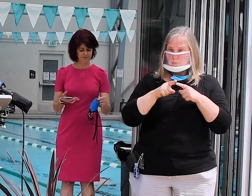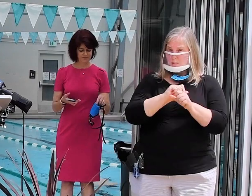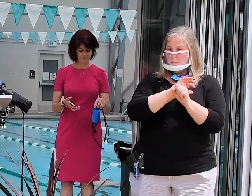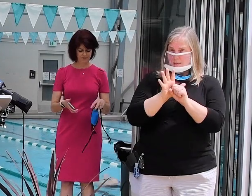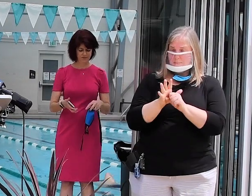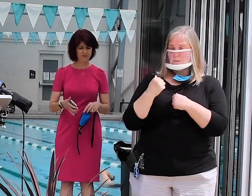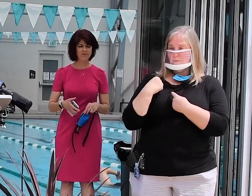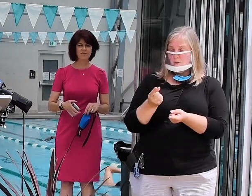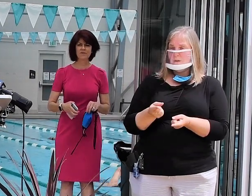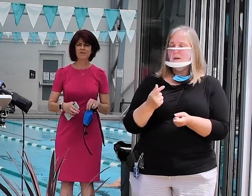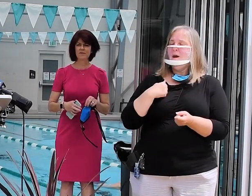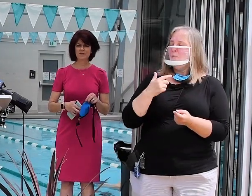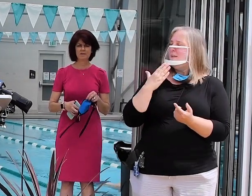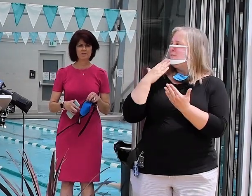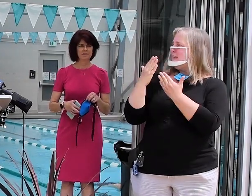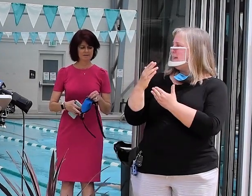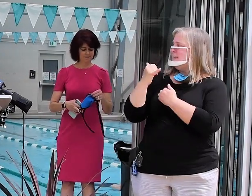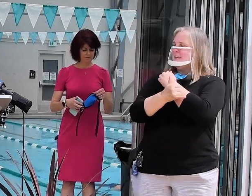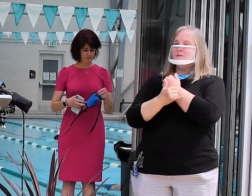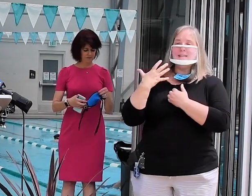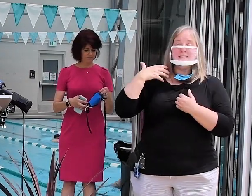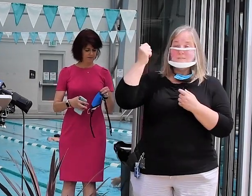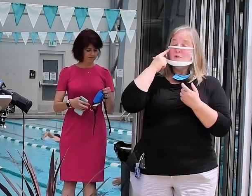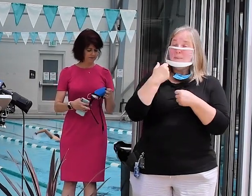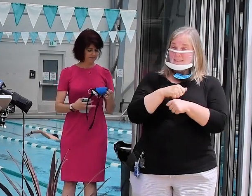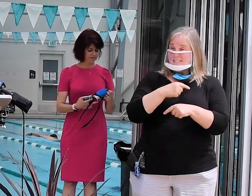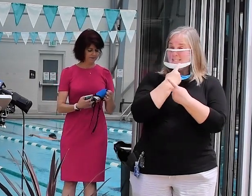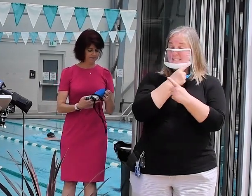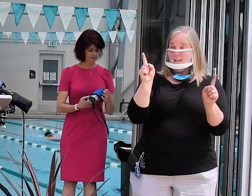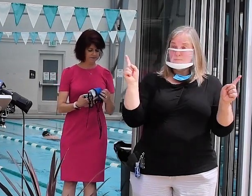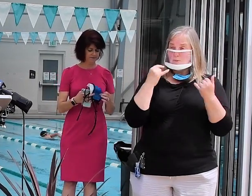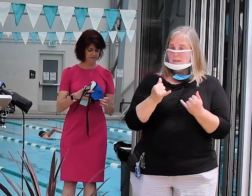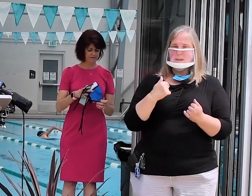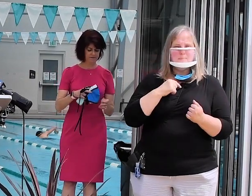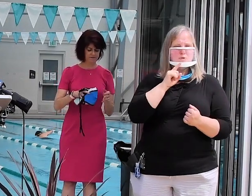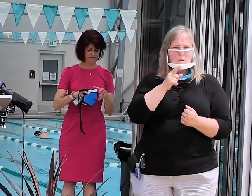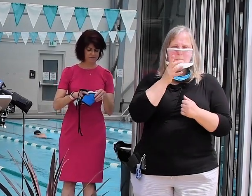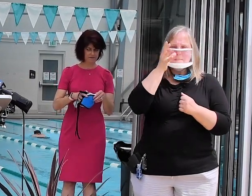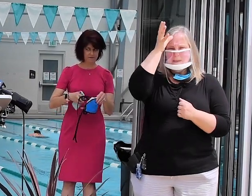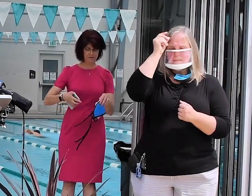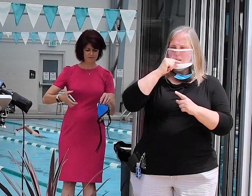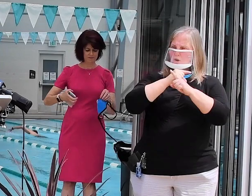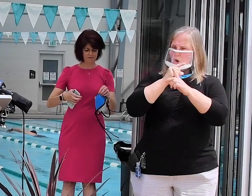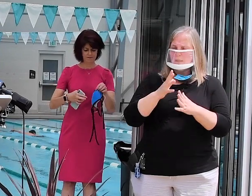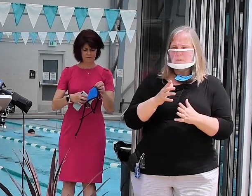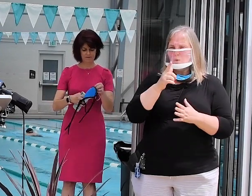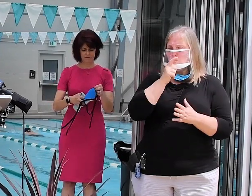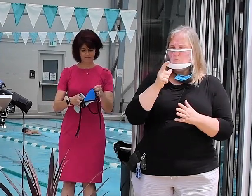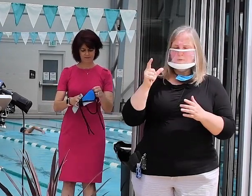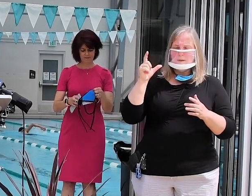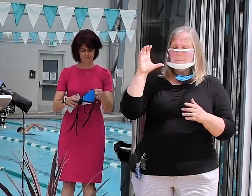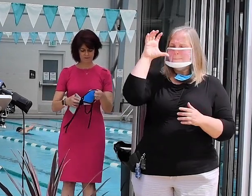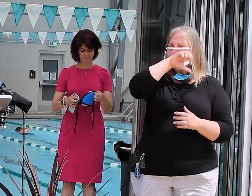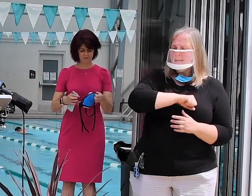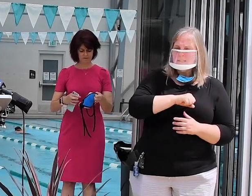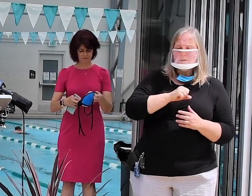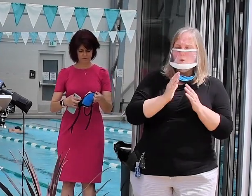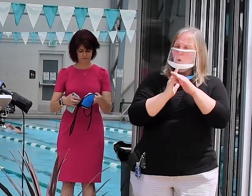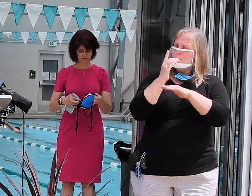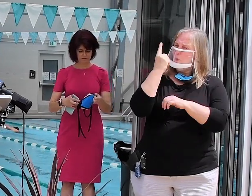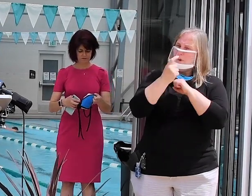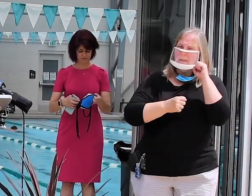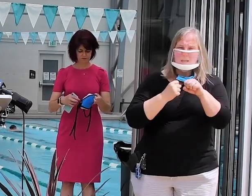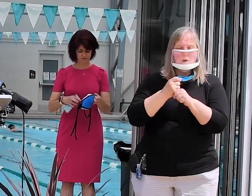to thank the county executive for making this announcement today. I'm sure parents and guardians who have missed over a year of watching